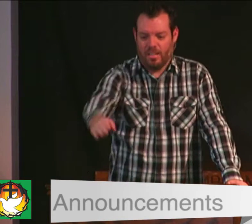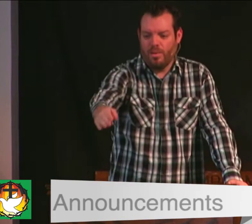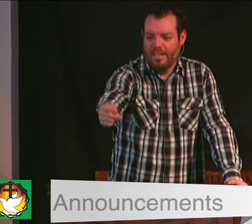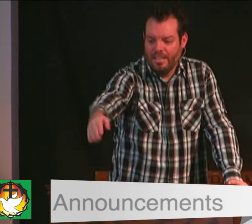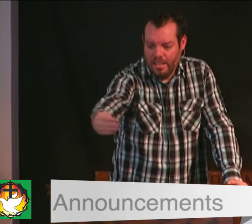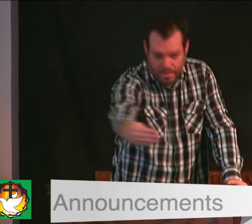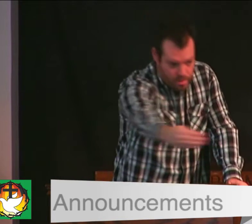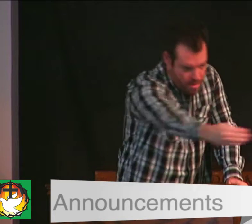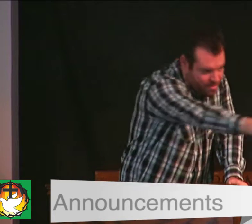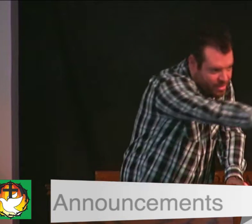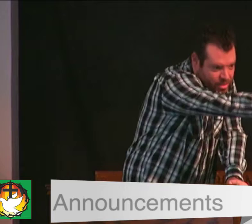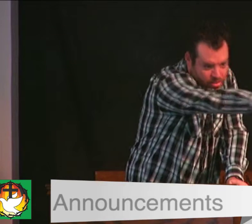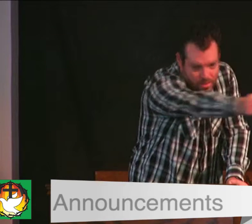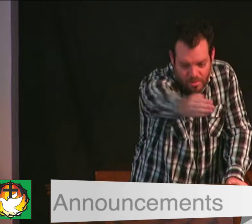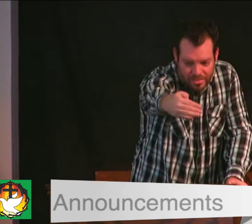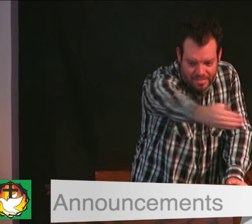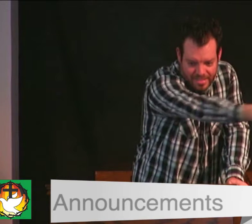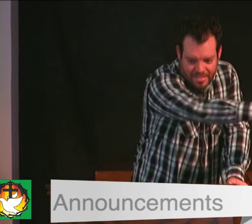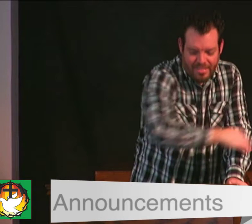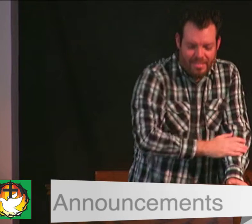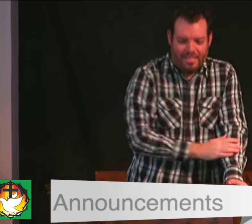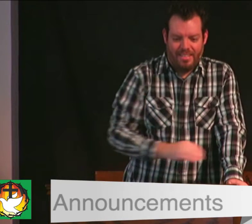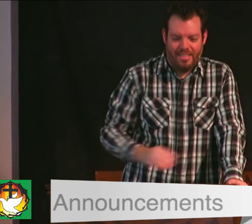Chloe, this way. And you go through the road.